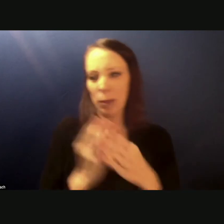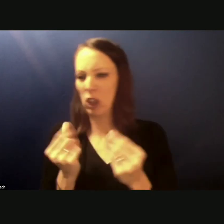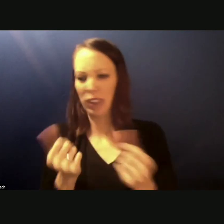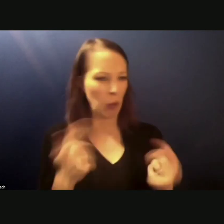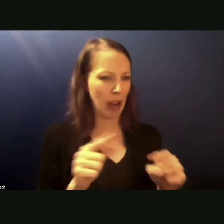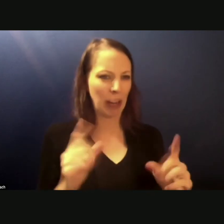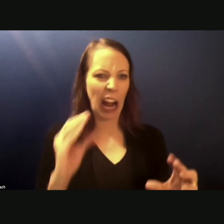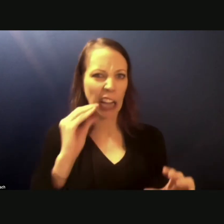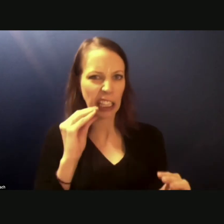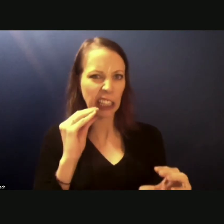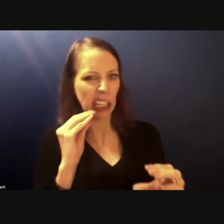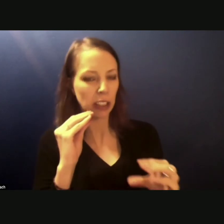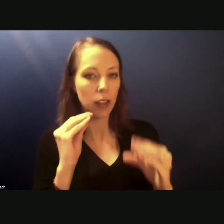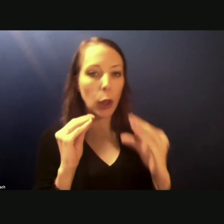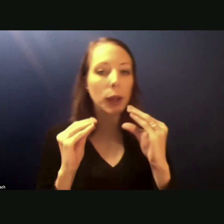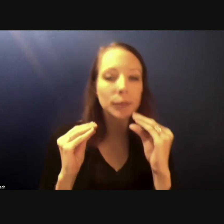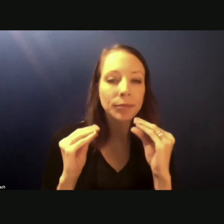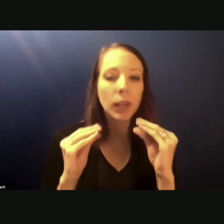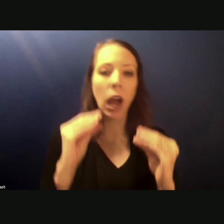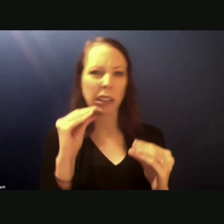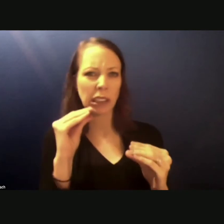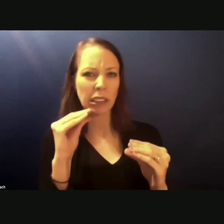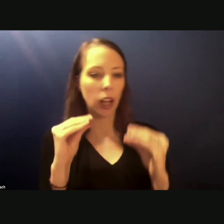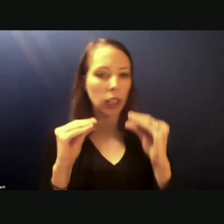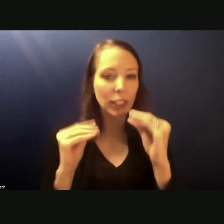here? You want them to cook like evenly.